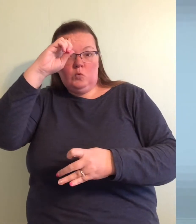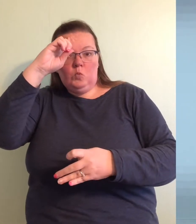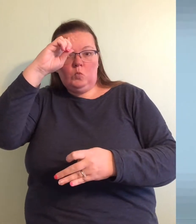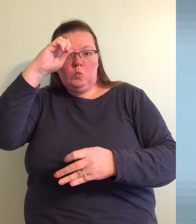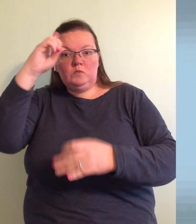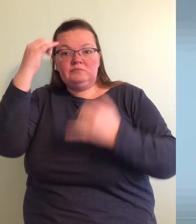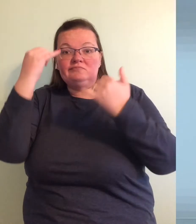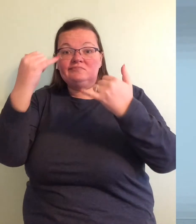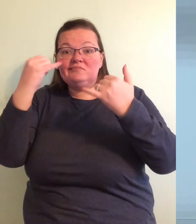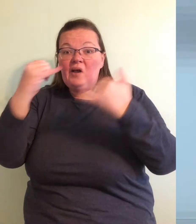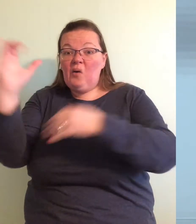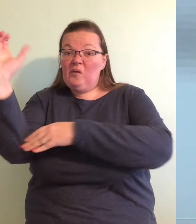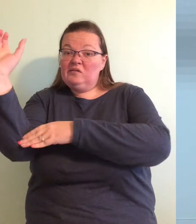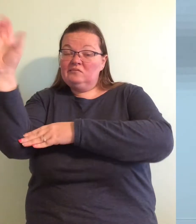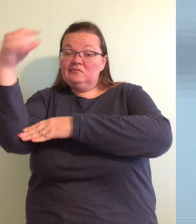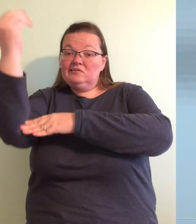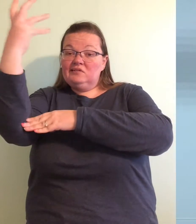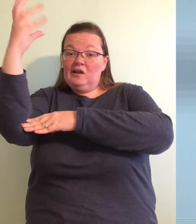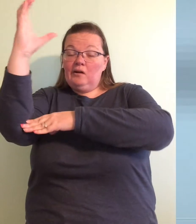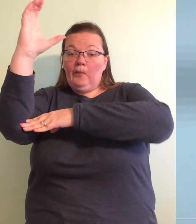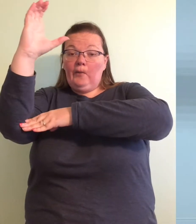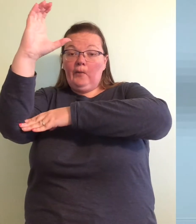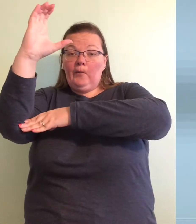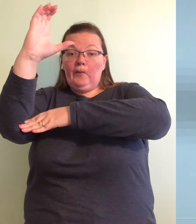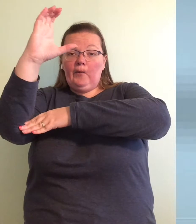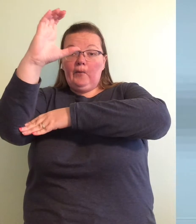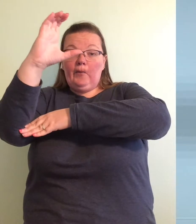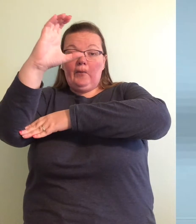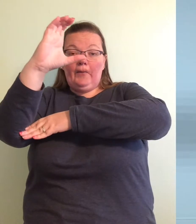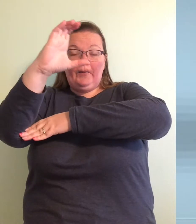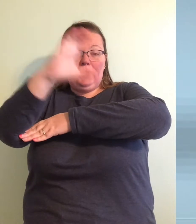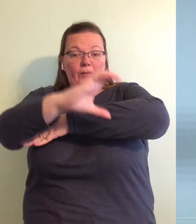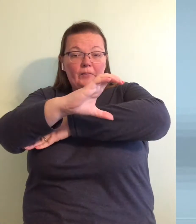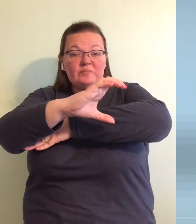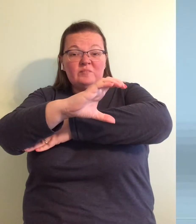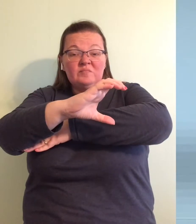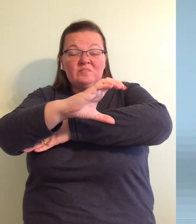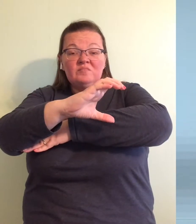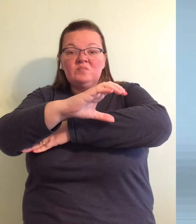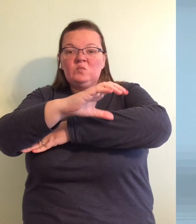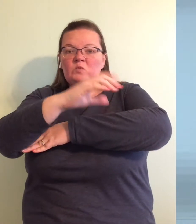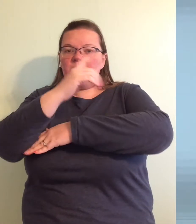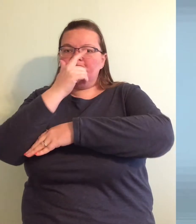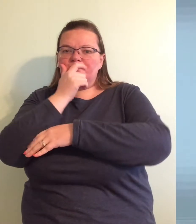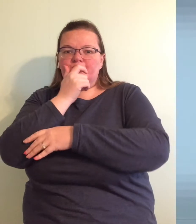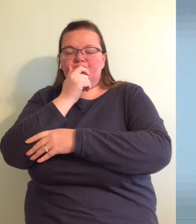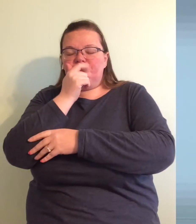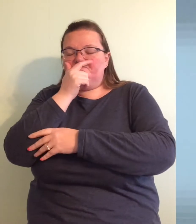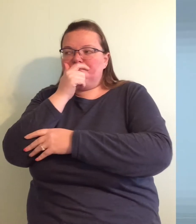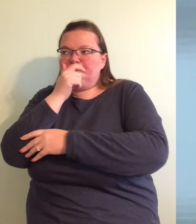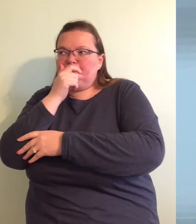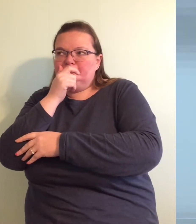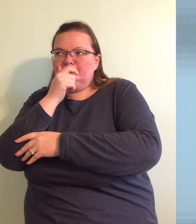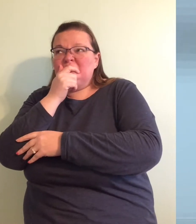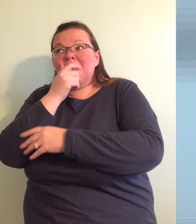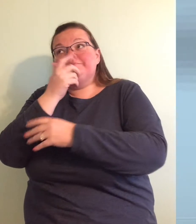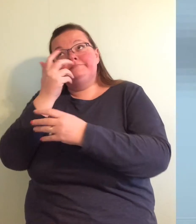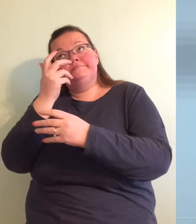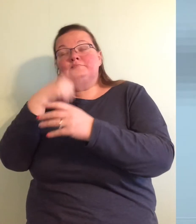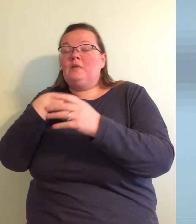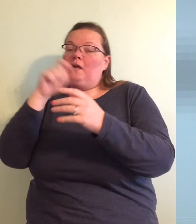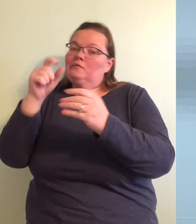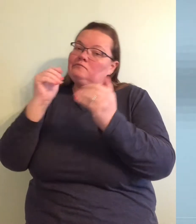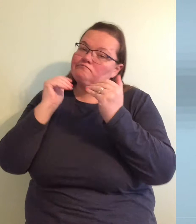been nearly 3 o'clock when they sat down to dinner, and the winter days were short. He hadn't reckoned on this, but he had made the best